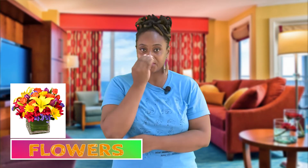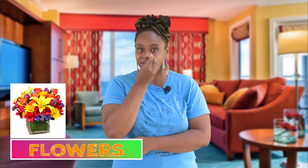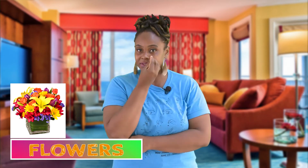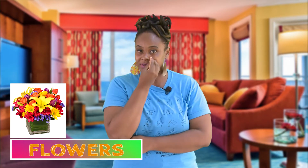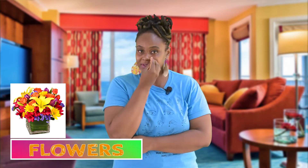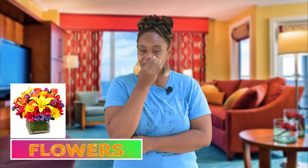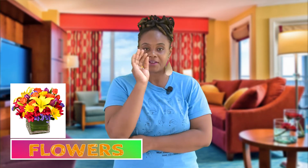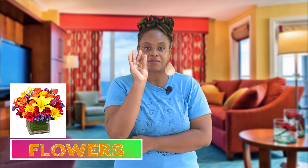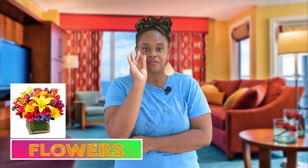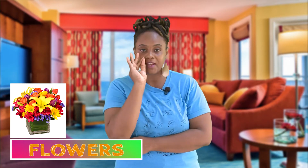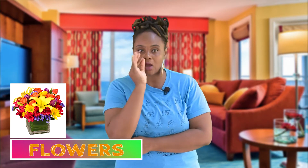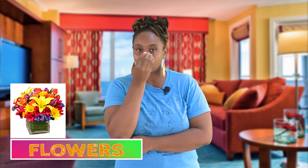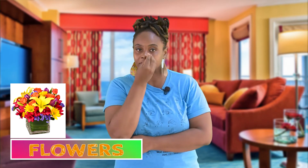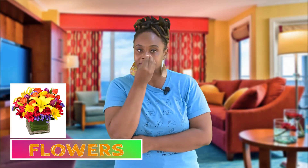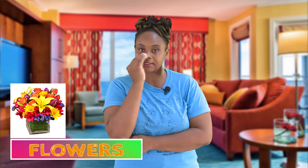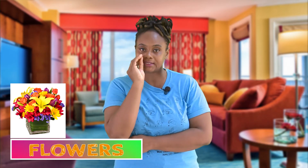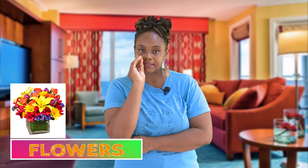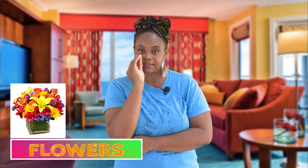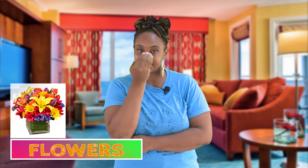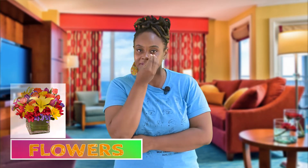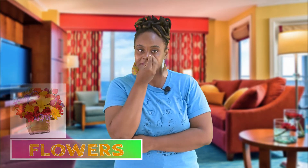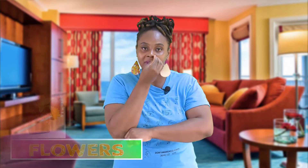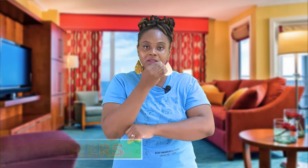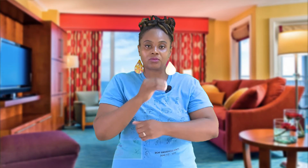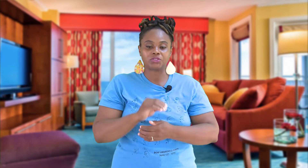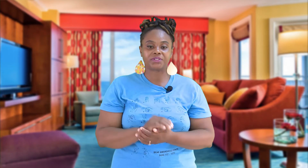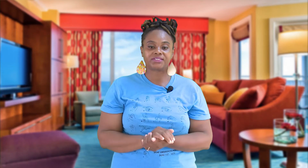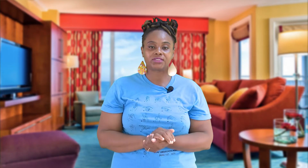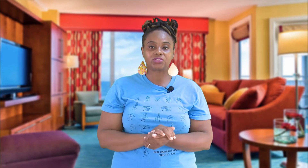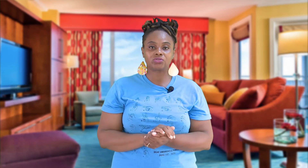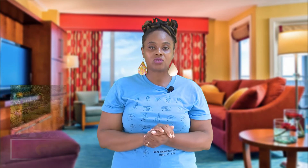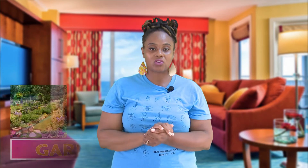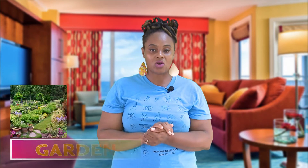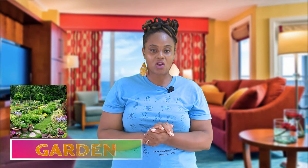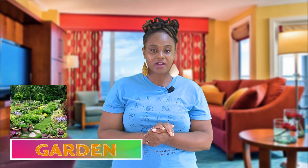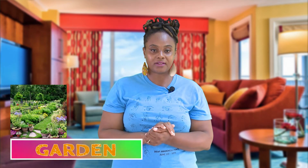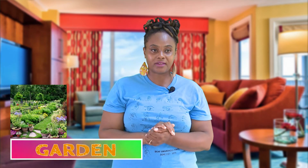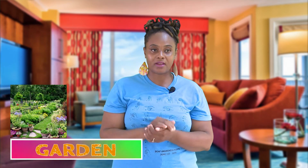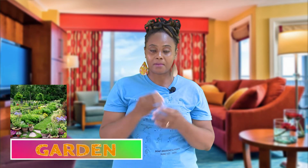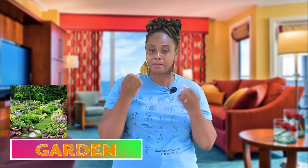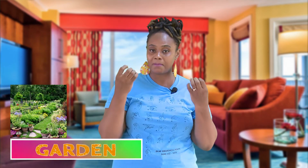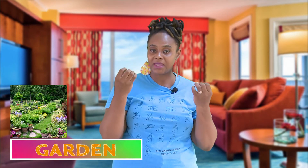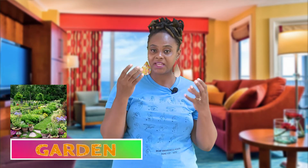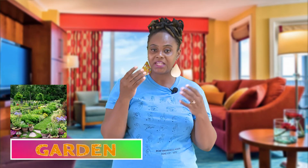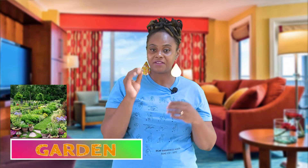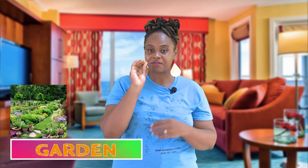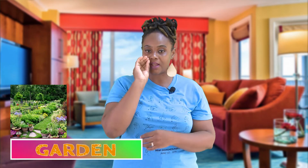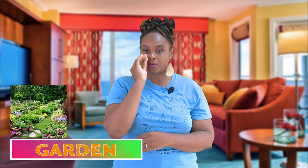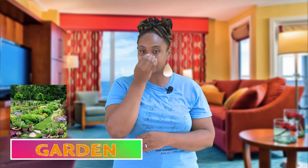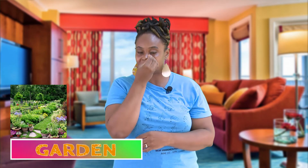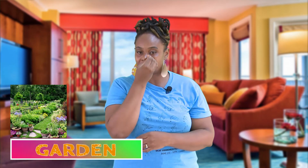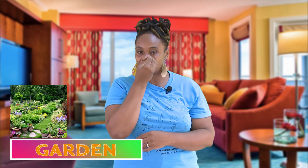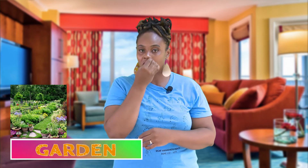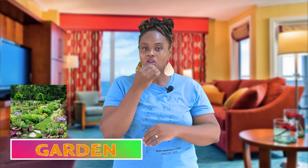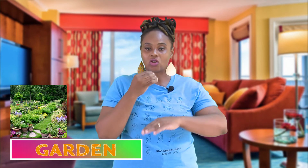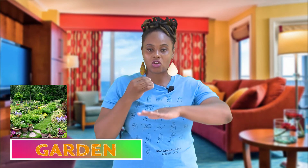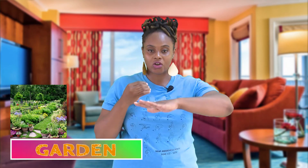flowers. Flowers. Which brings us to garden. There are many flowers in the